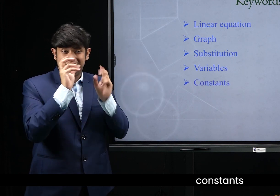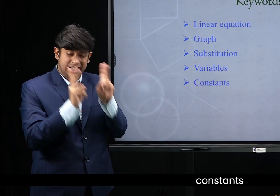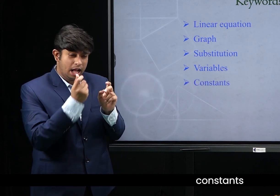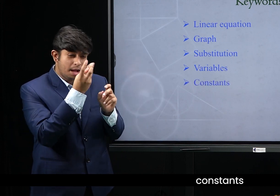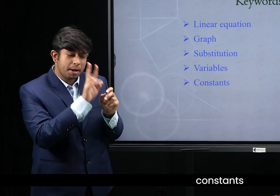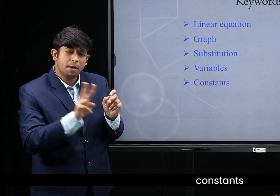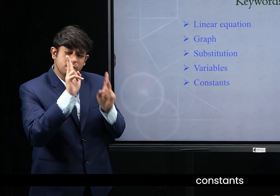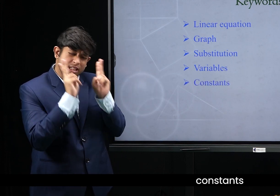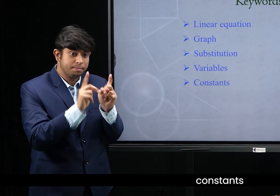constants,